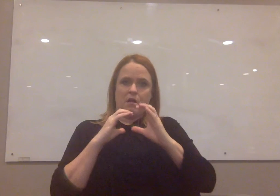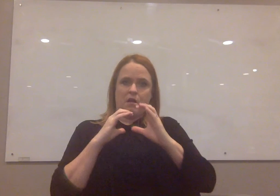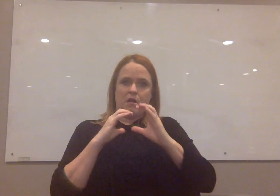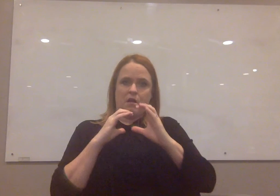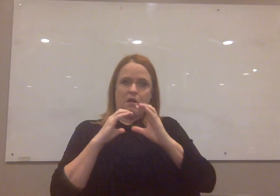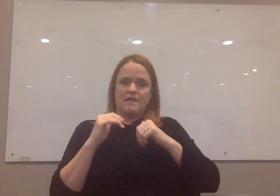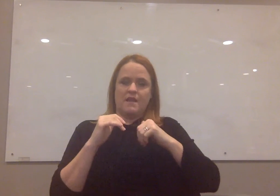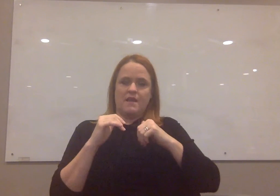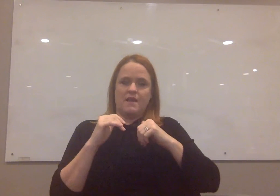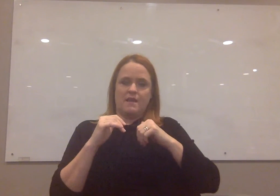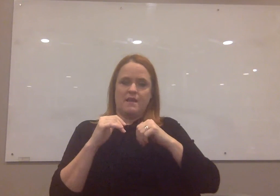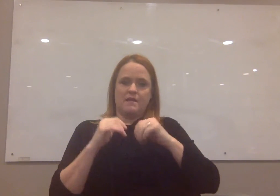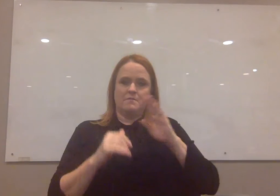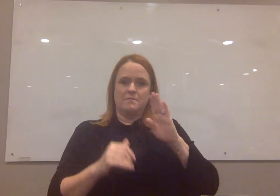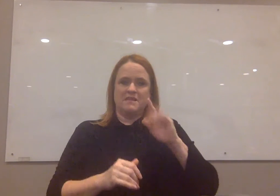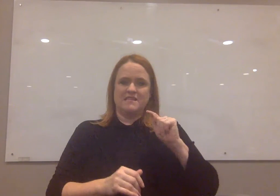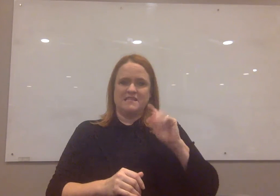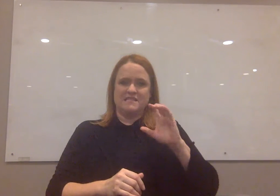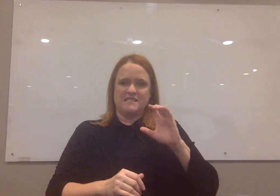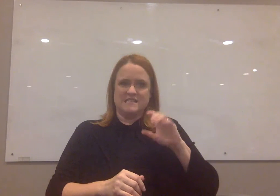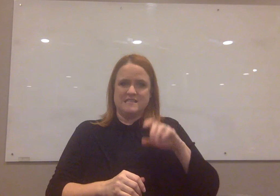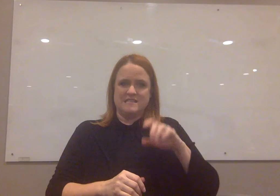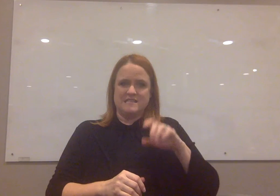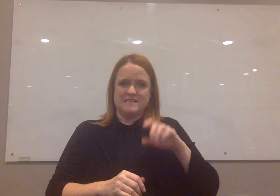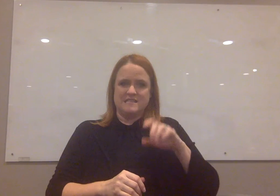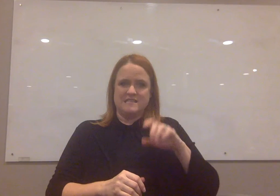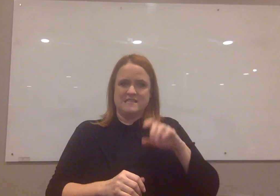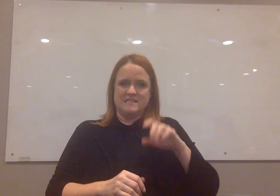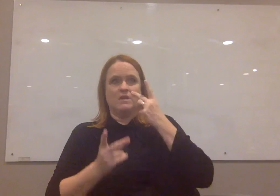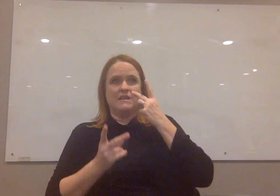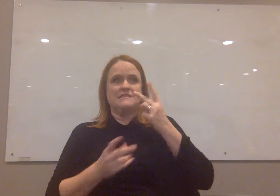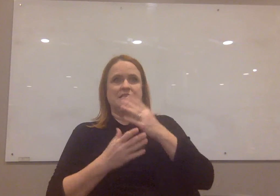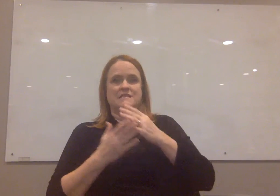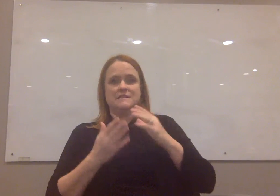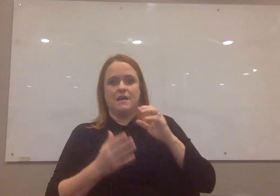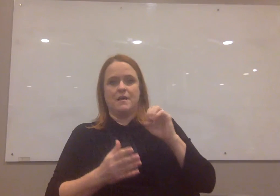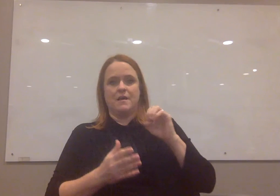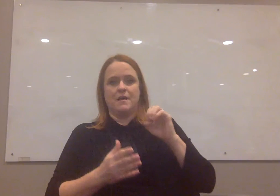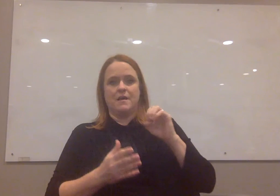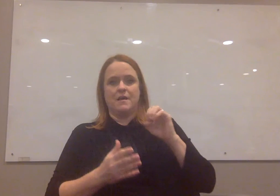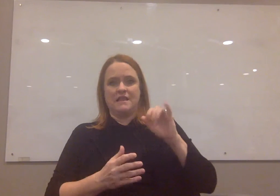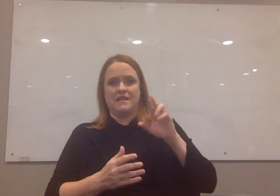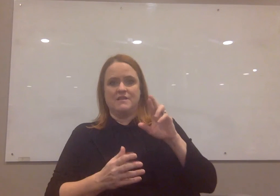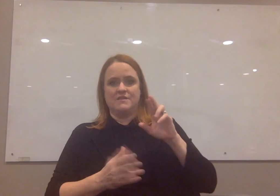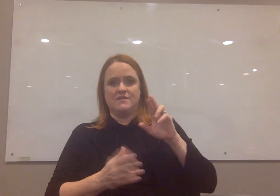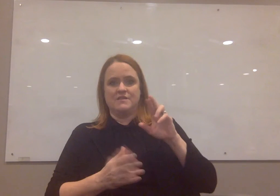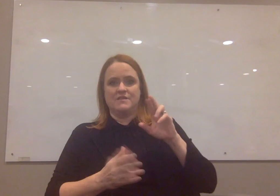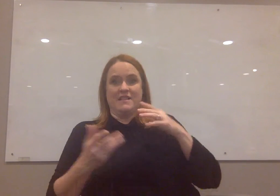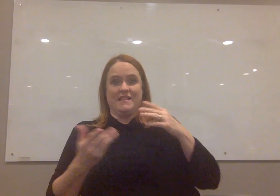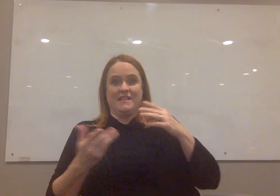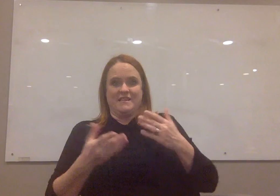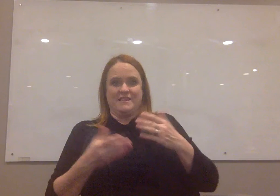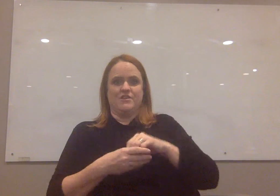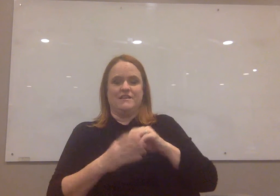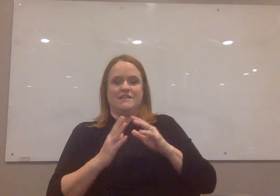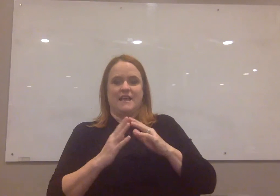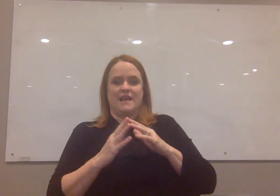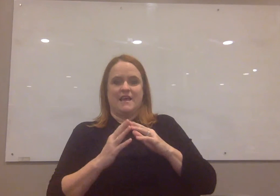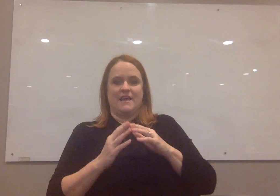figured. BTC. But Plus the fact that we can see there's some Elixir people here in town. and who knows?